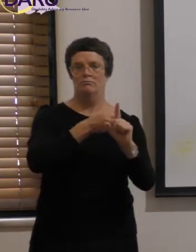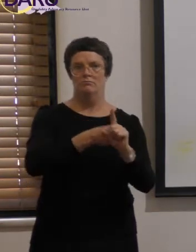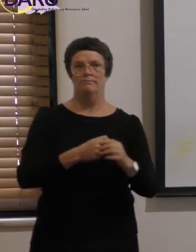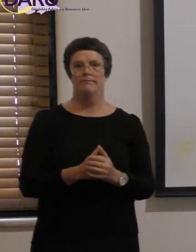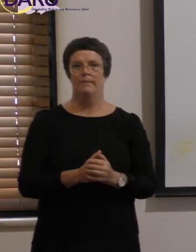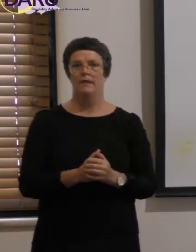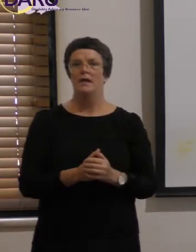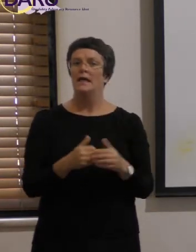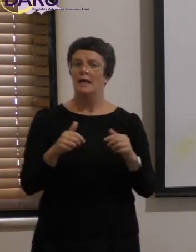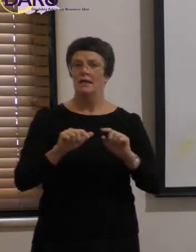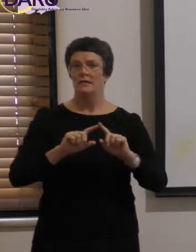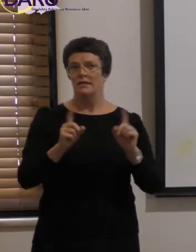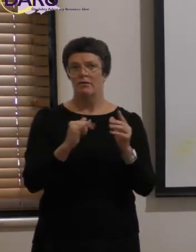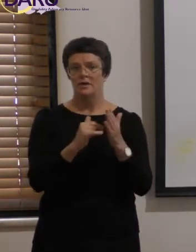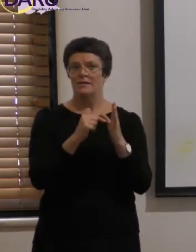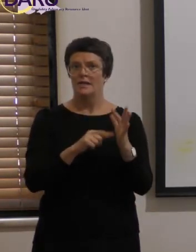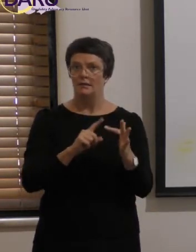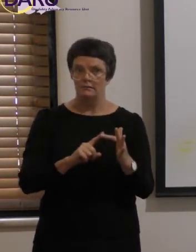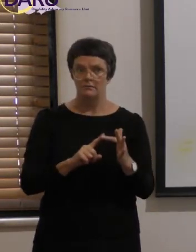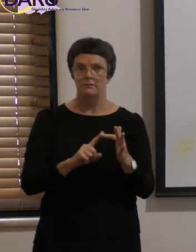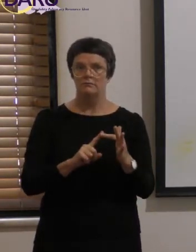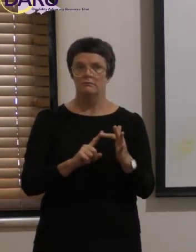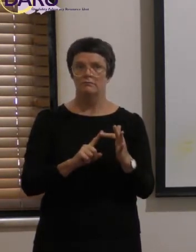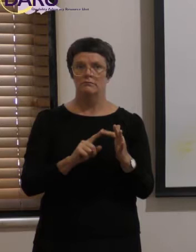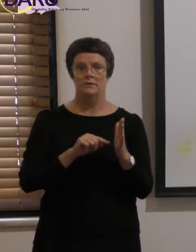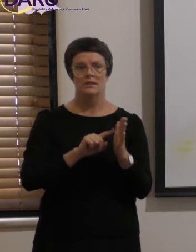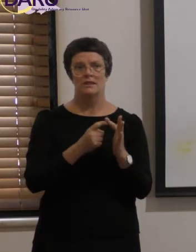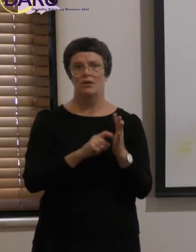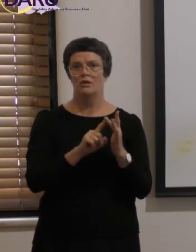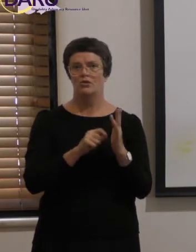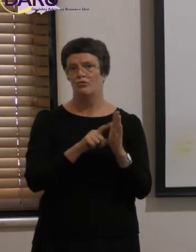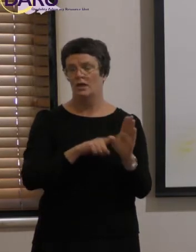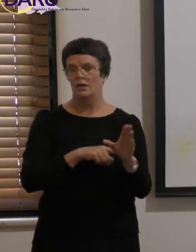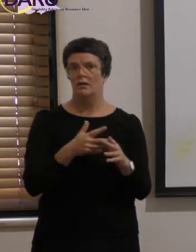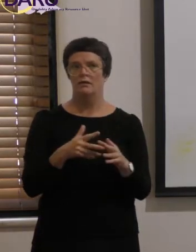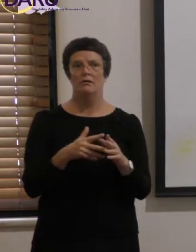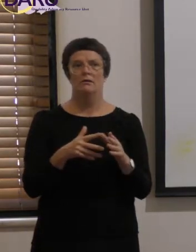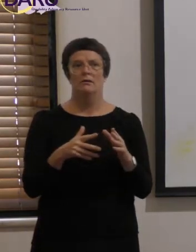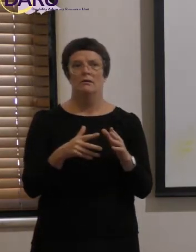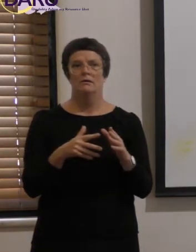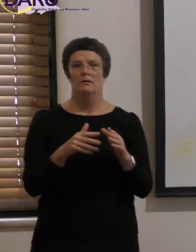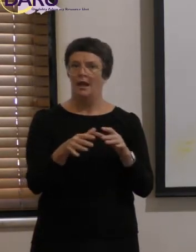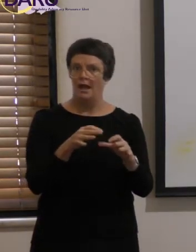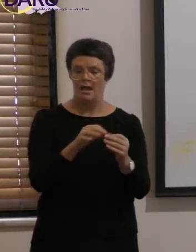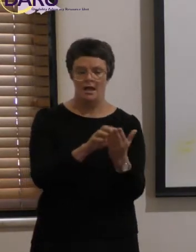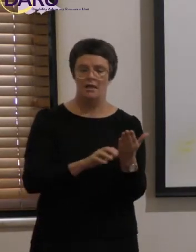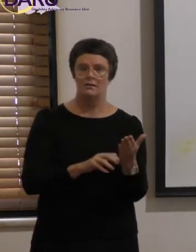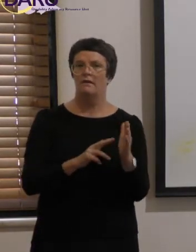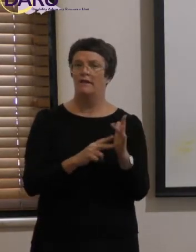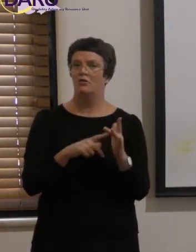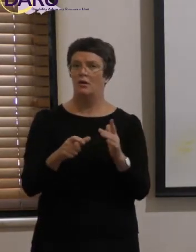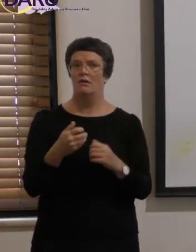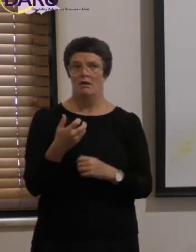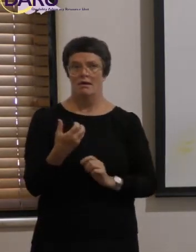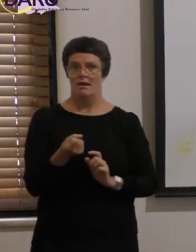education policies. I think some of them are very problematic. The Victorian one, for example, has special schools in it. They're segregated settings.